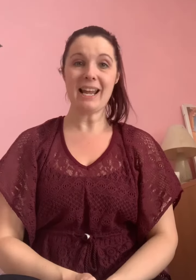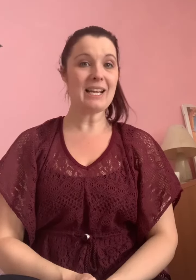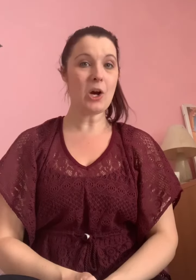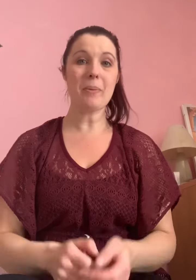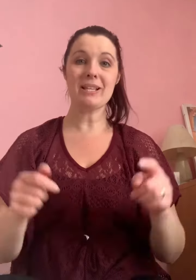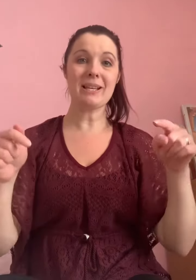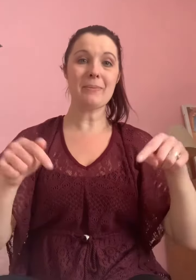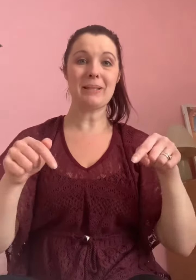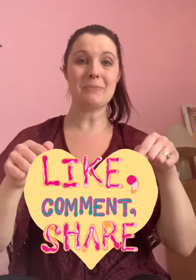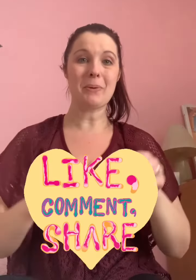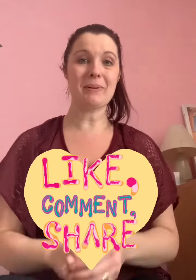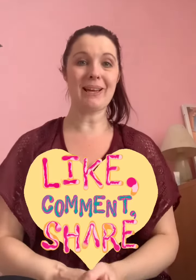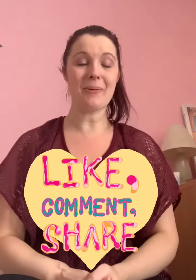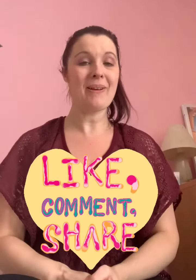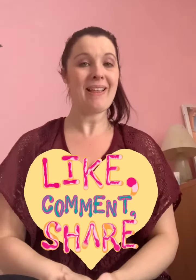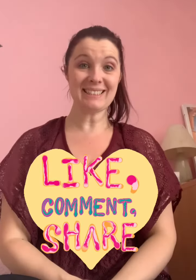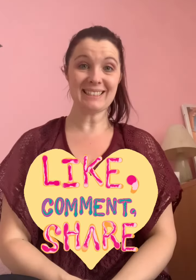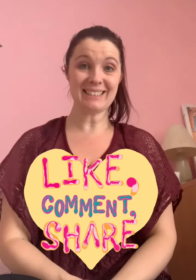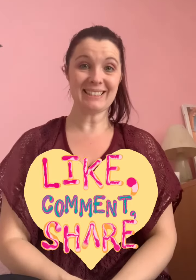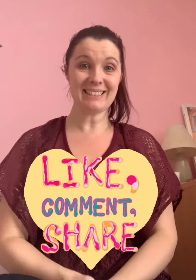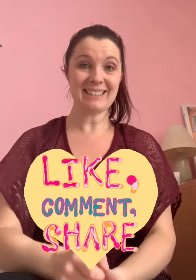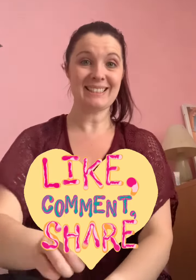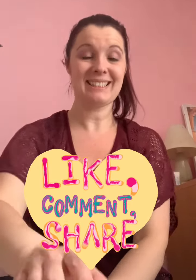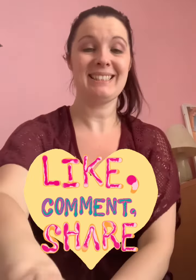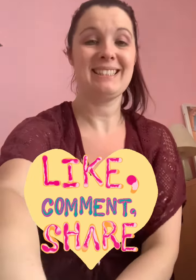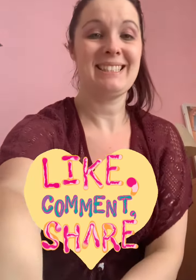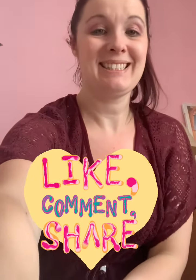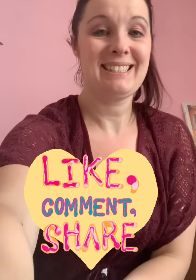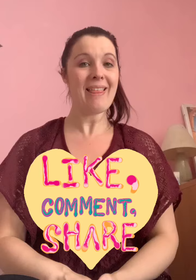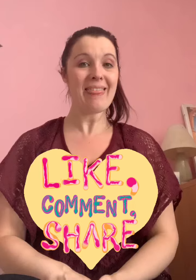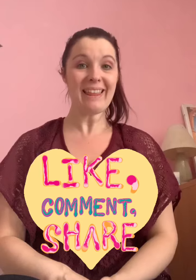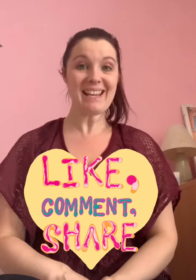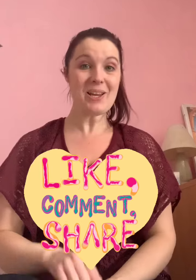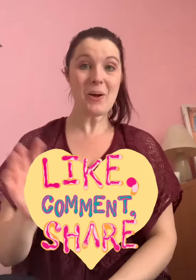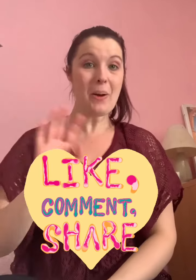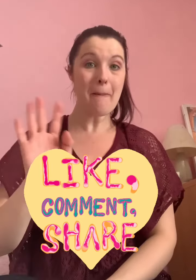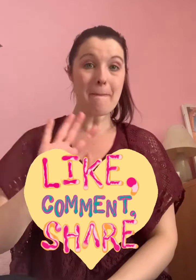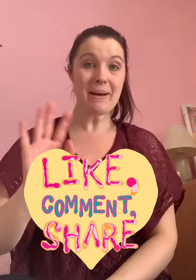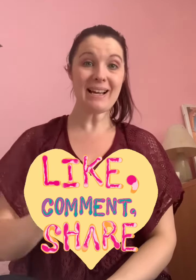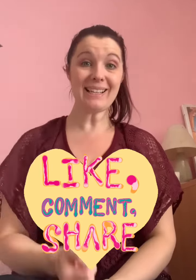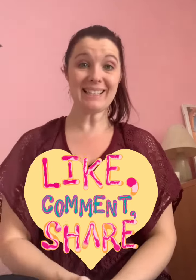comments, please put below. Thank you. Bye.